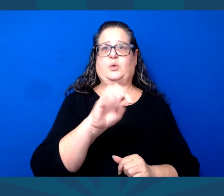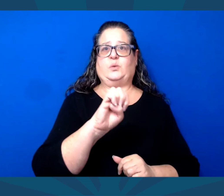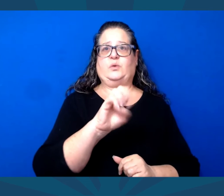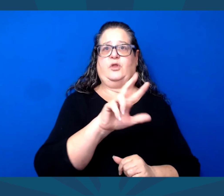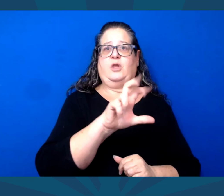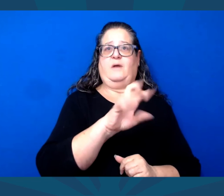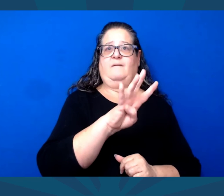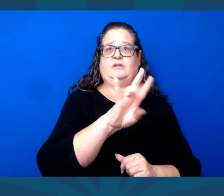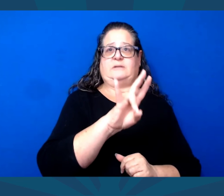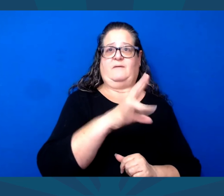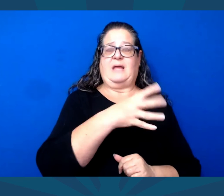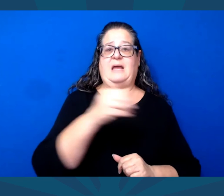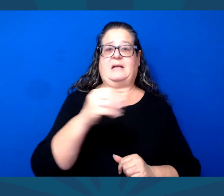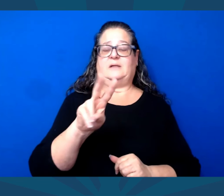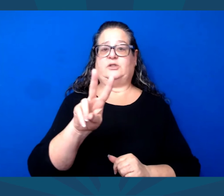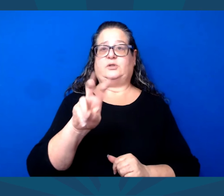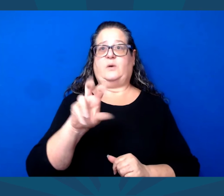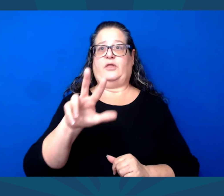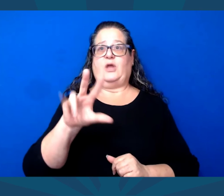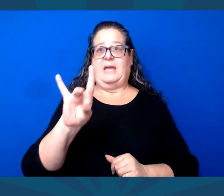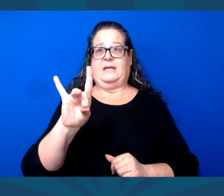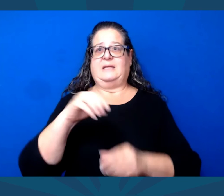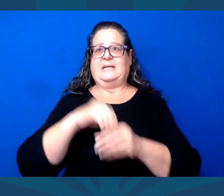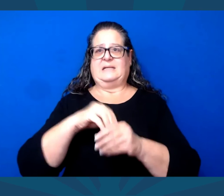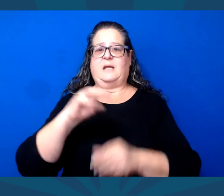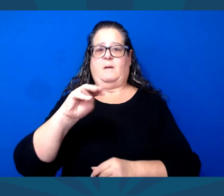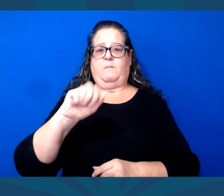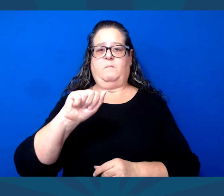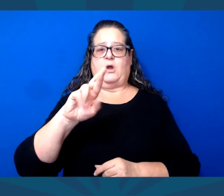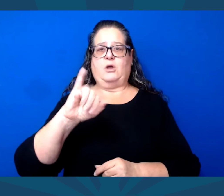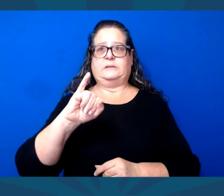Route 347 and 238